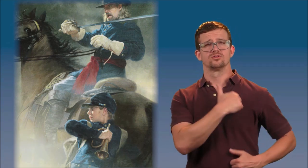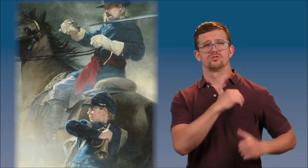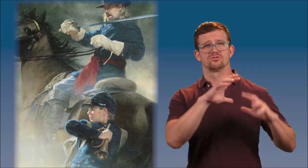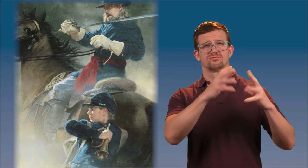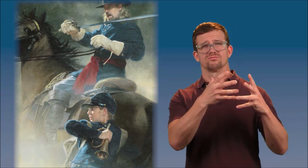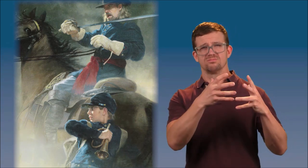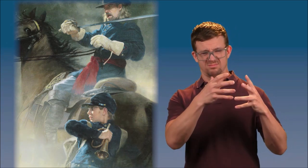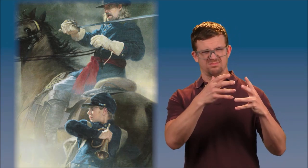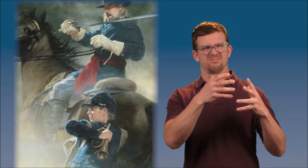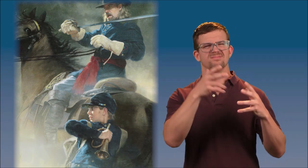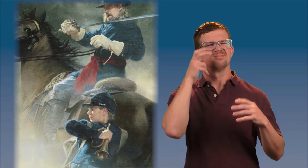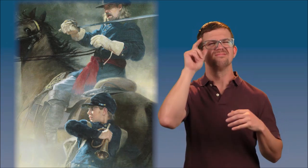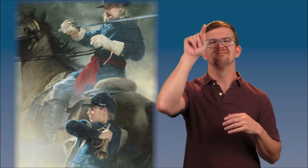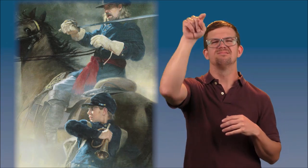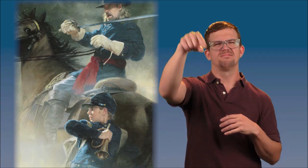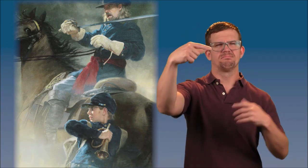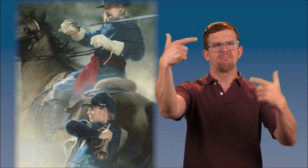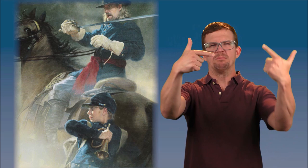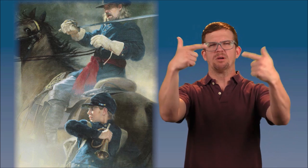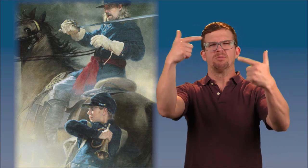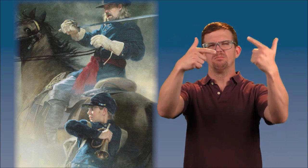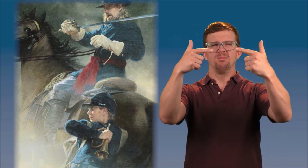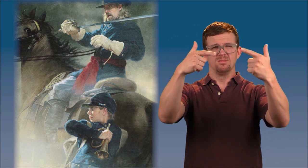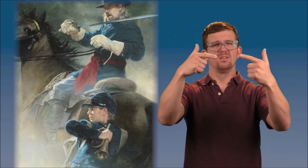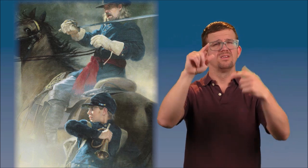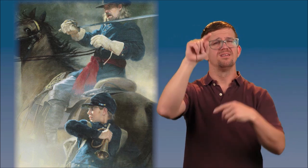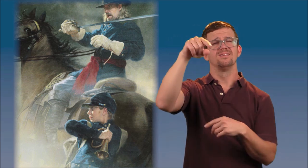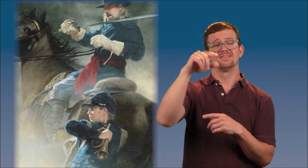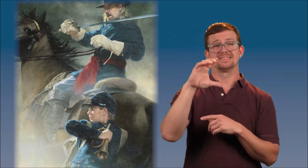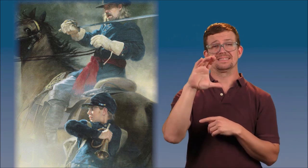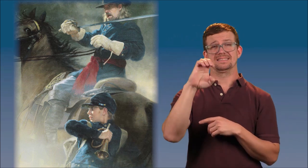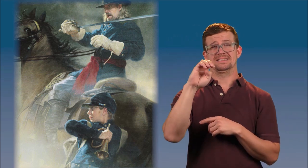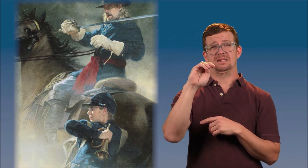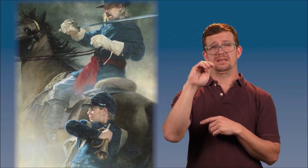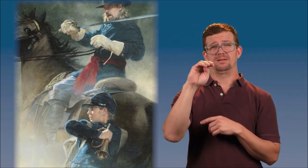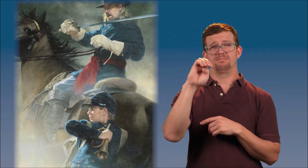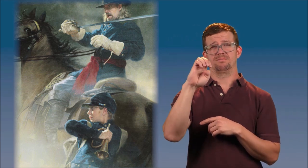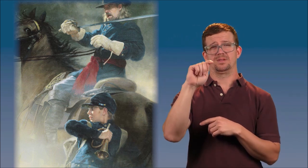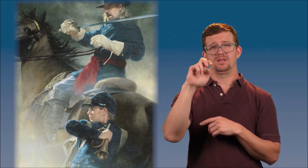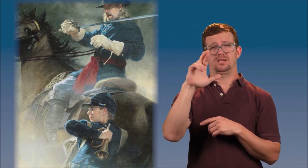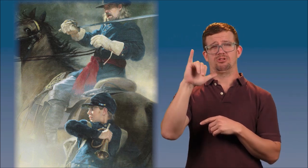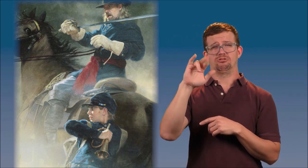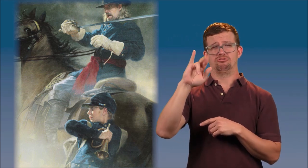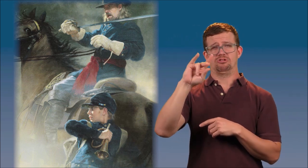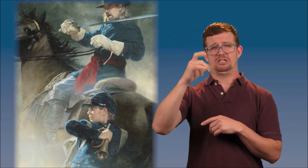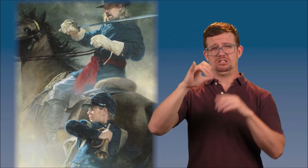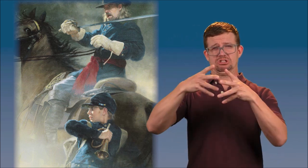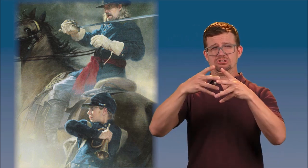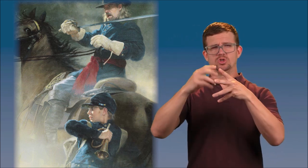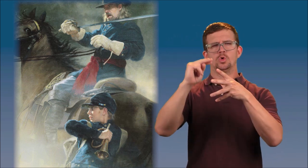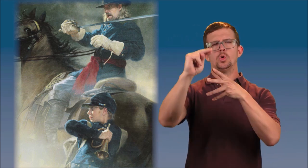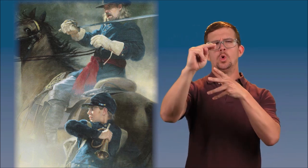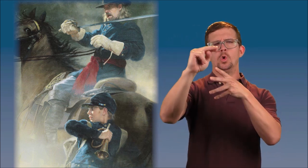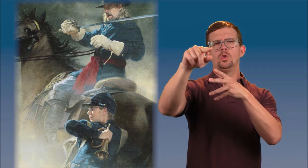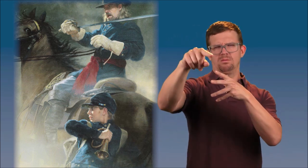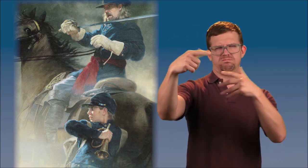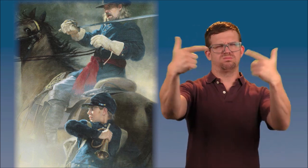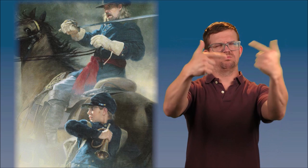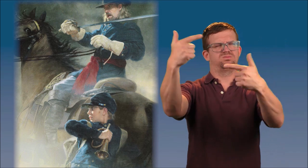That morning, Gabe's regiment could hear heavy gunfire as they marched into position on the north section of